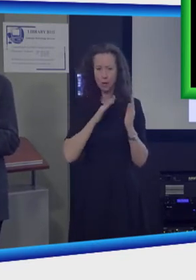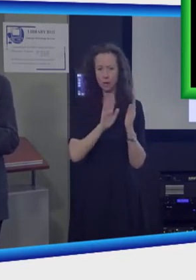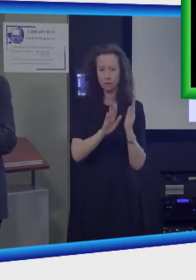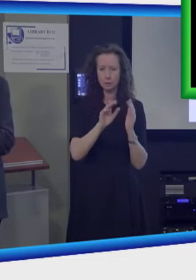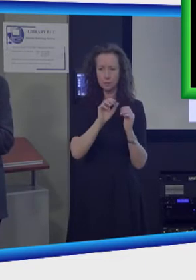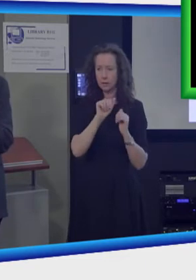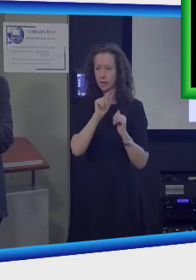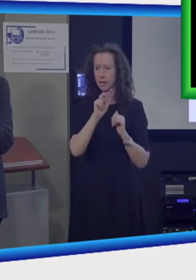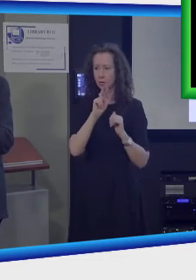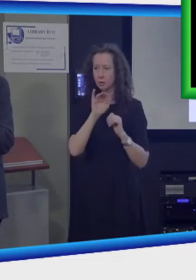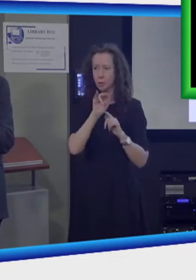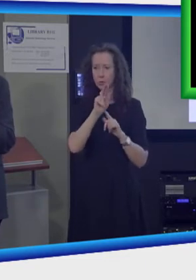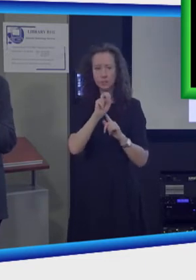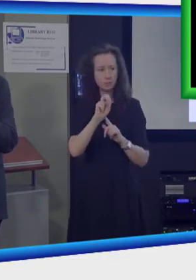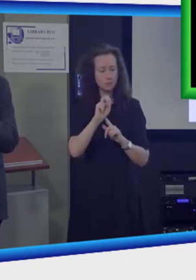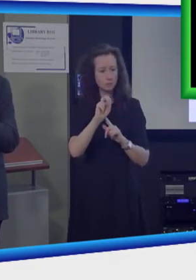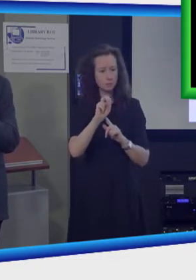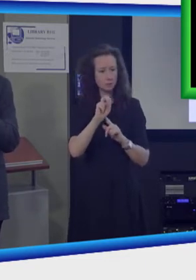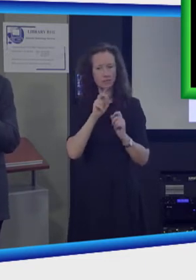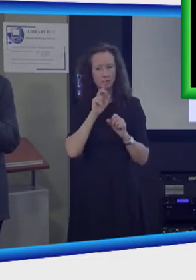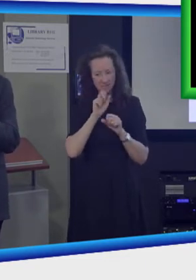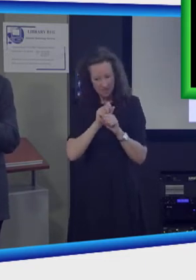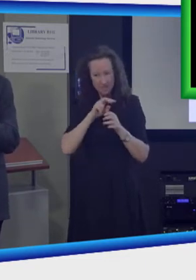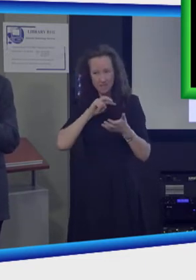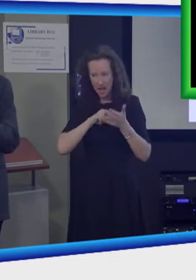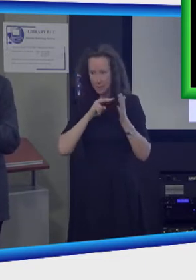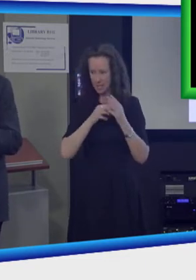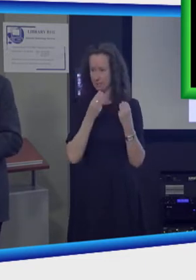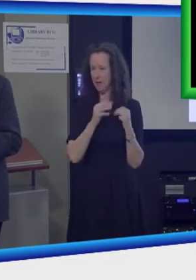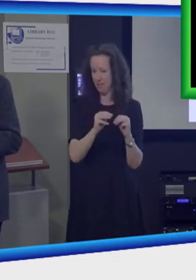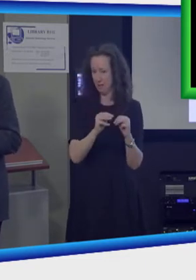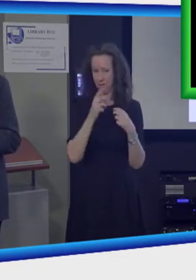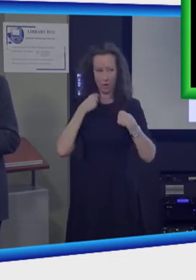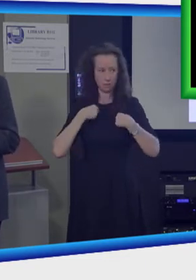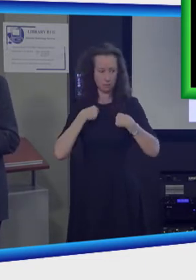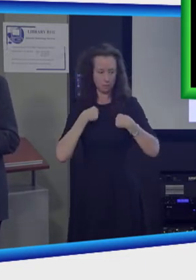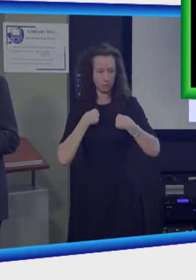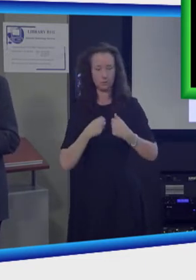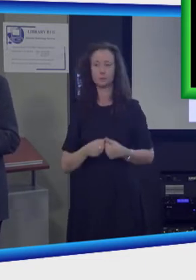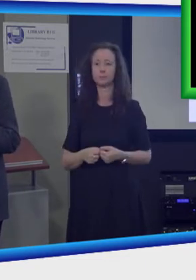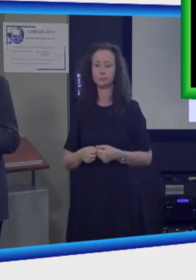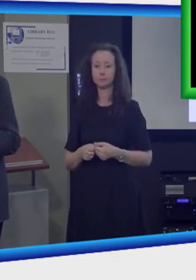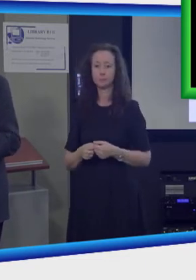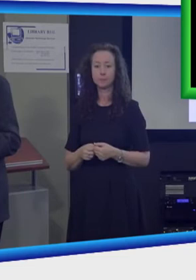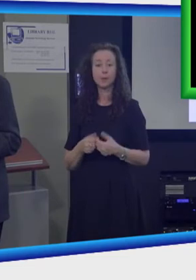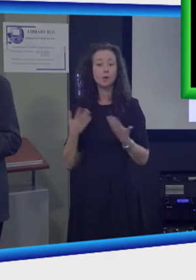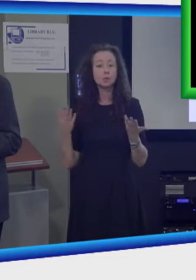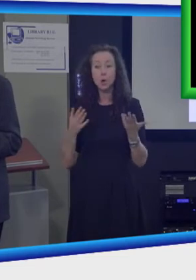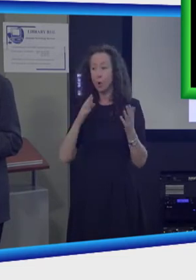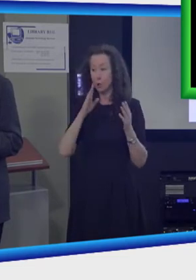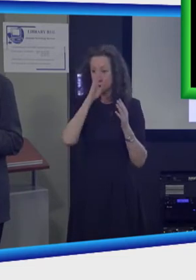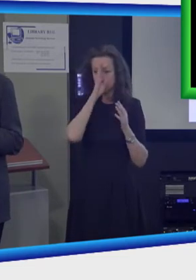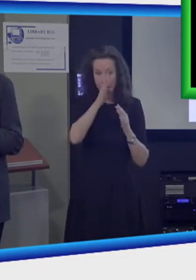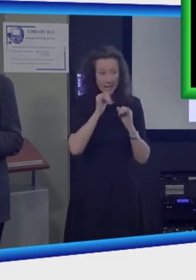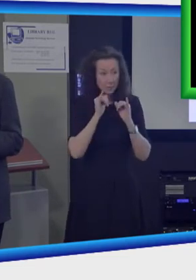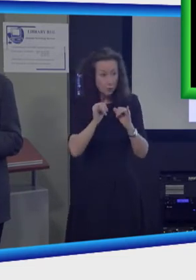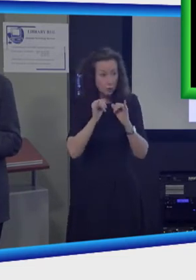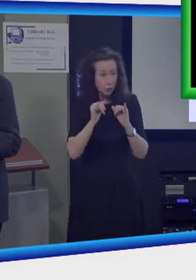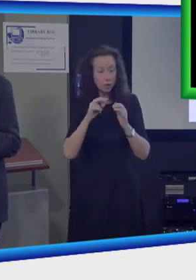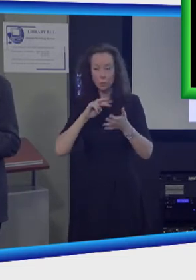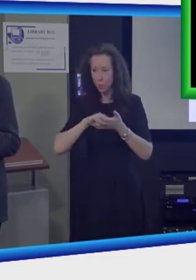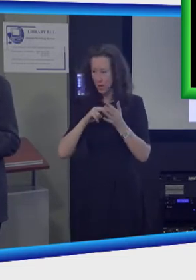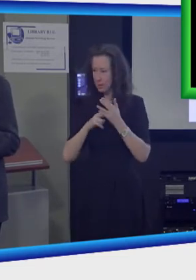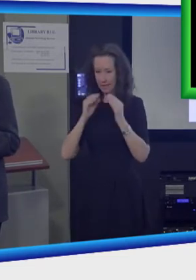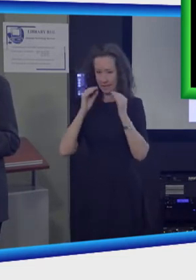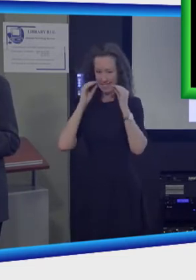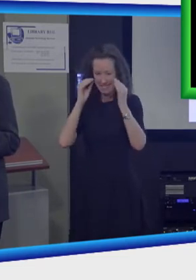and that whole set of attributes is what we mean by the method. So for direct instruction, we mean the goal setting is